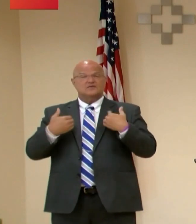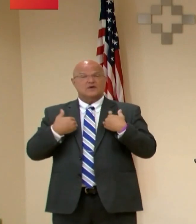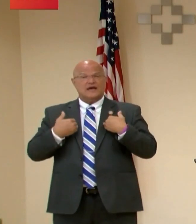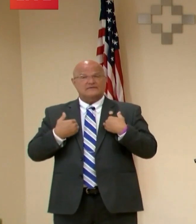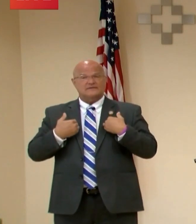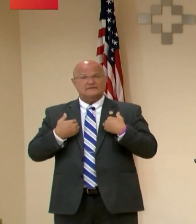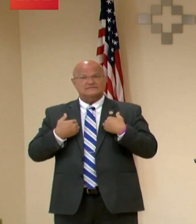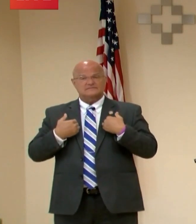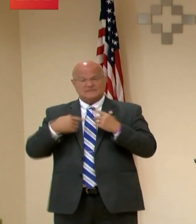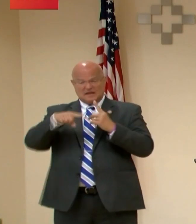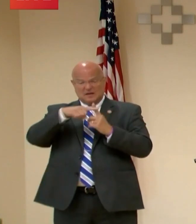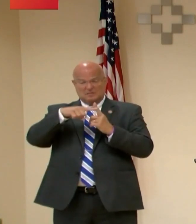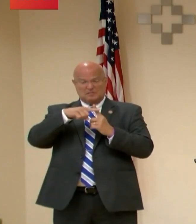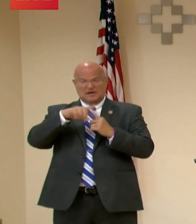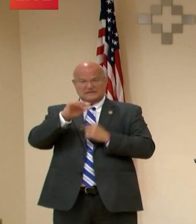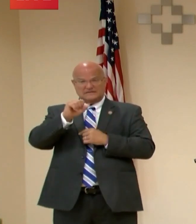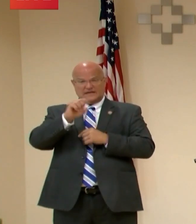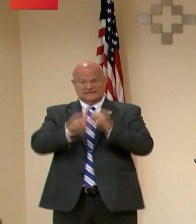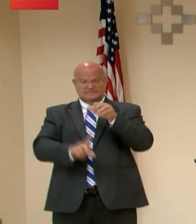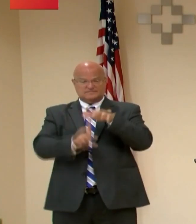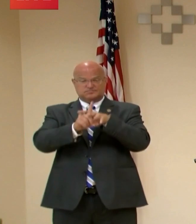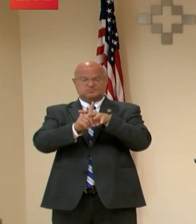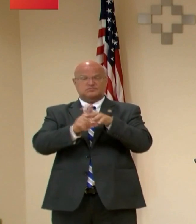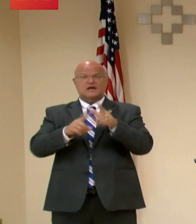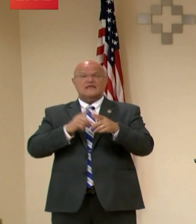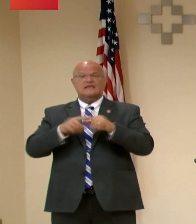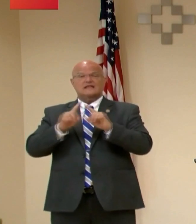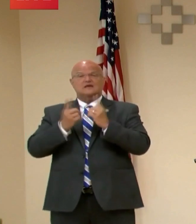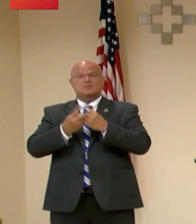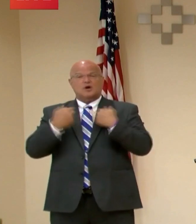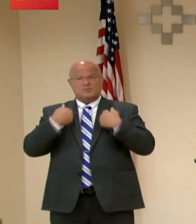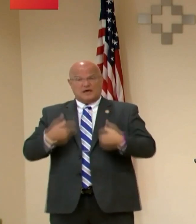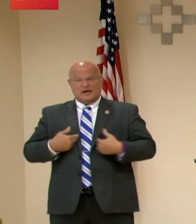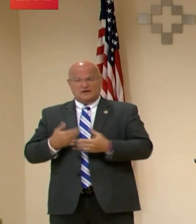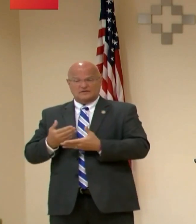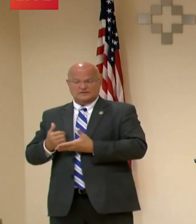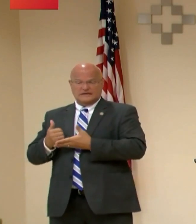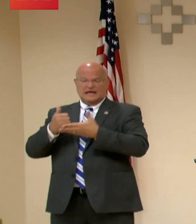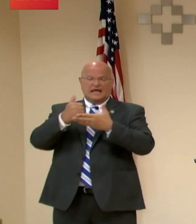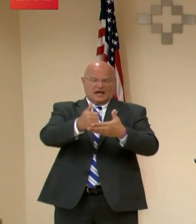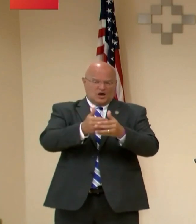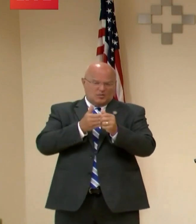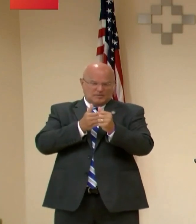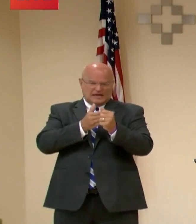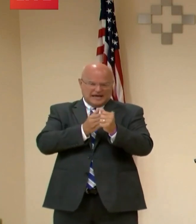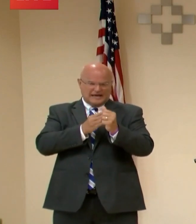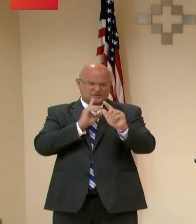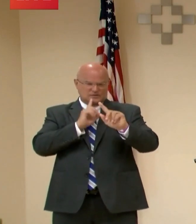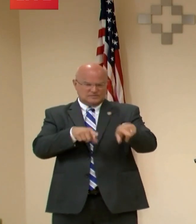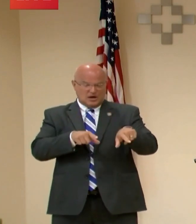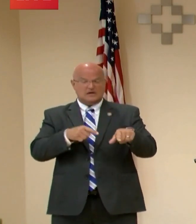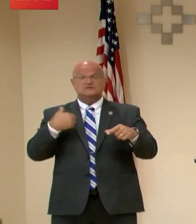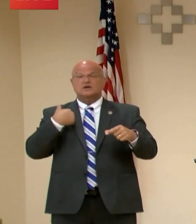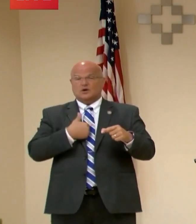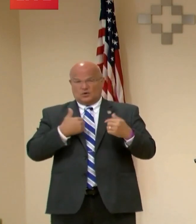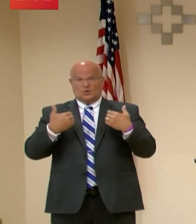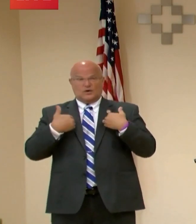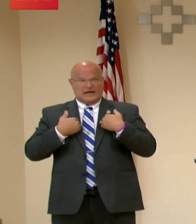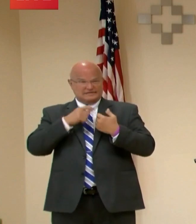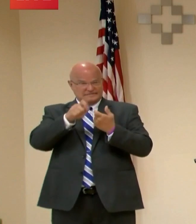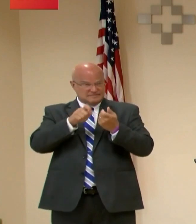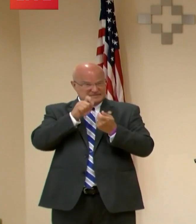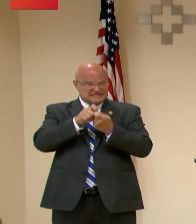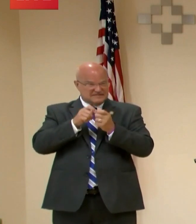a positive case, then the Department of Health will help guide the response to that. And we have